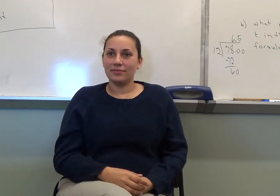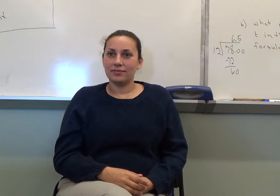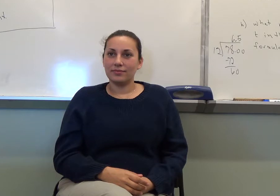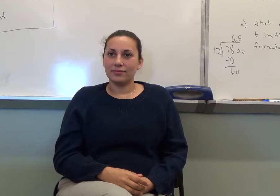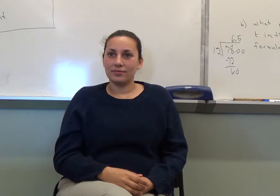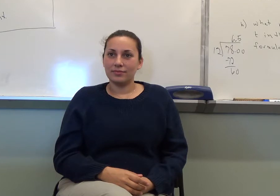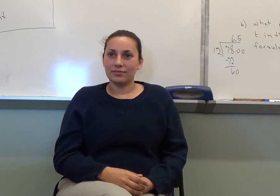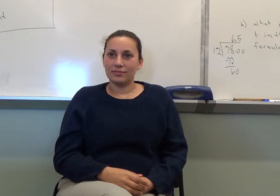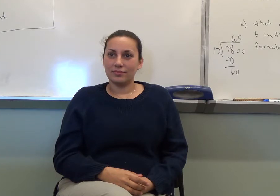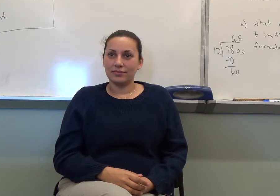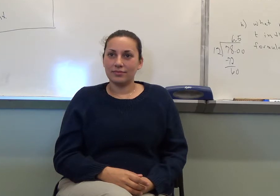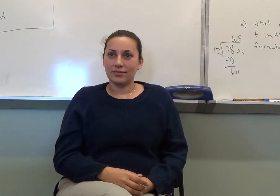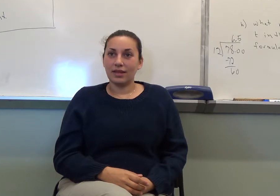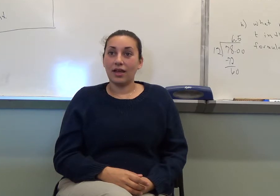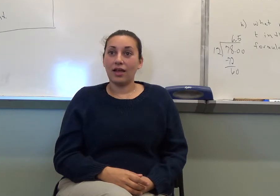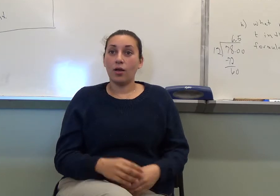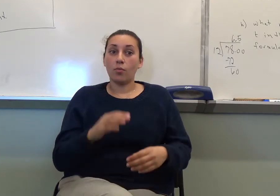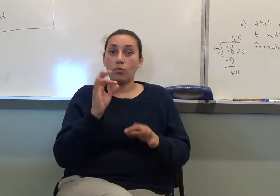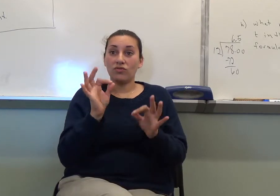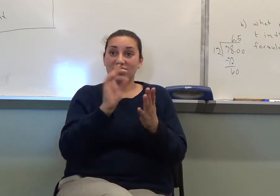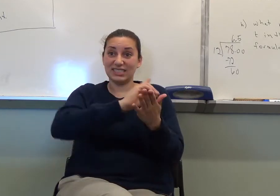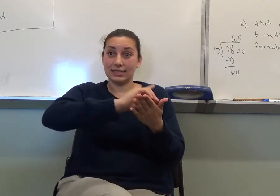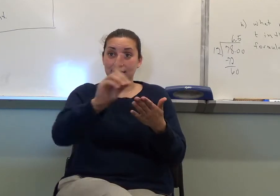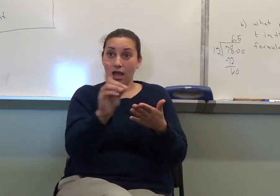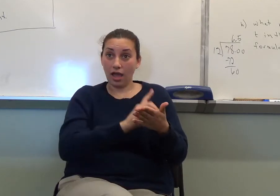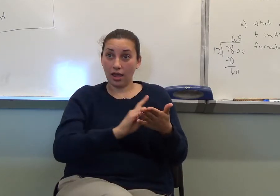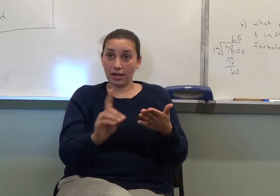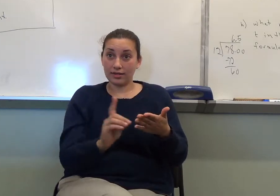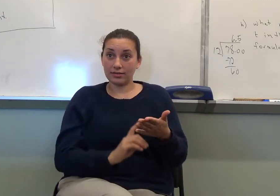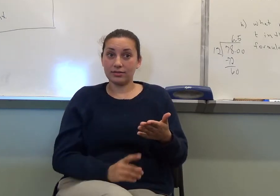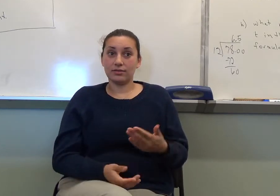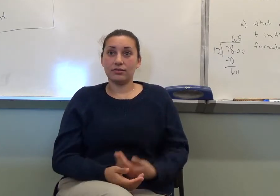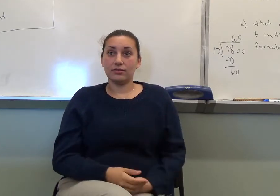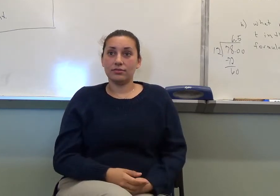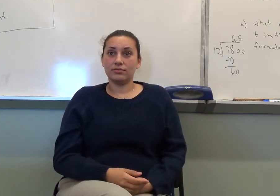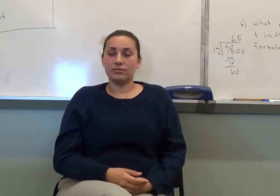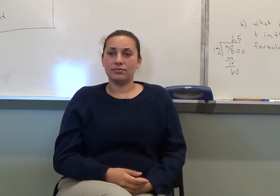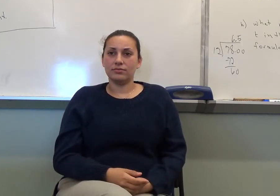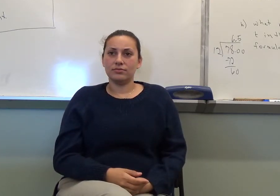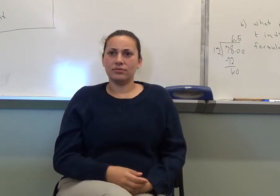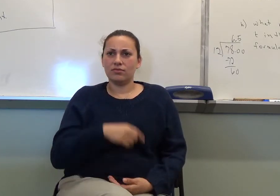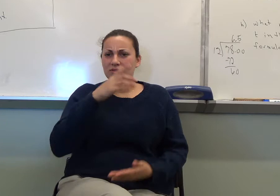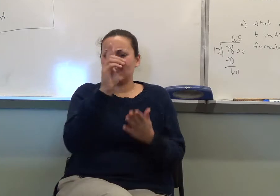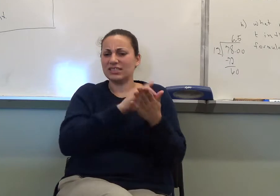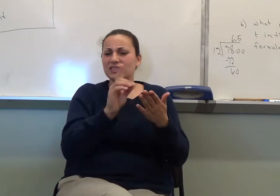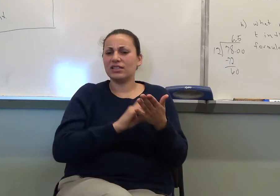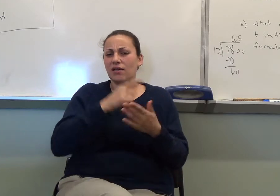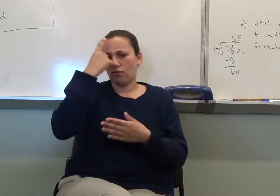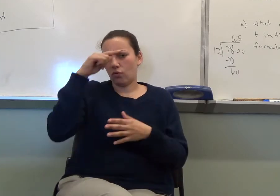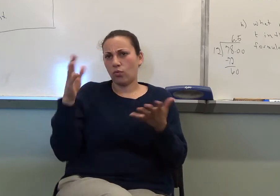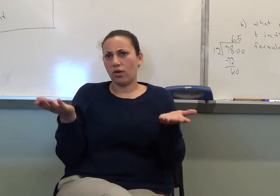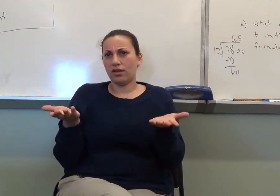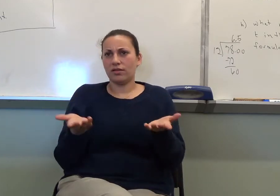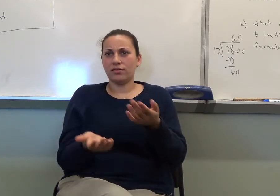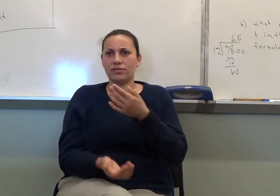tired of doing this if you wanted to figure out how much was the compound interest at the end of 30 years, if it